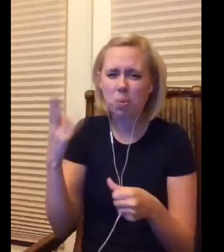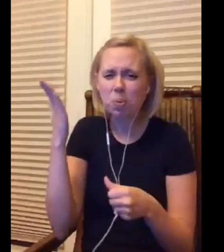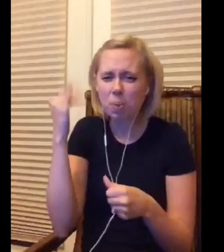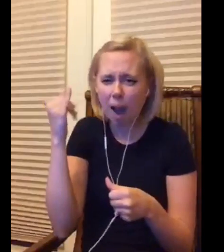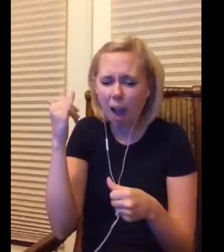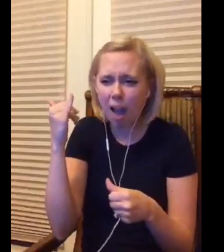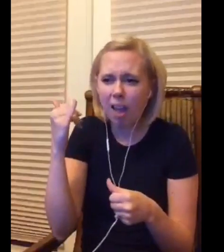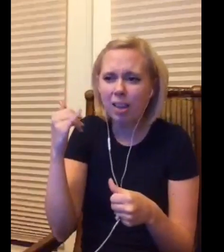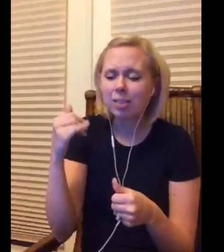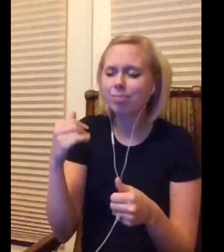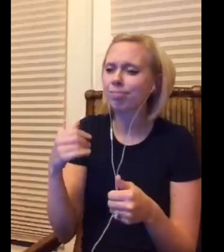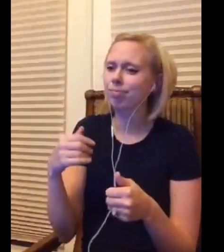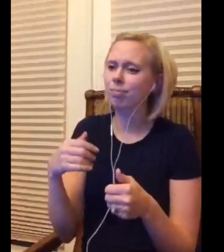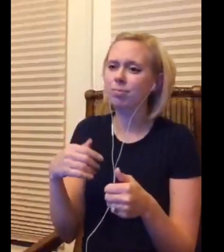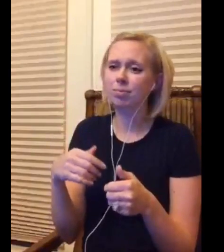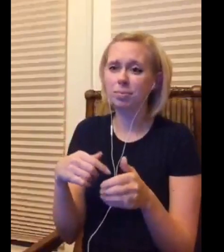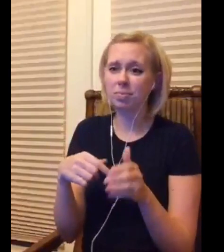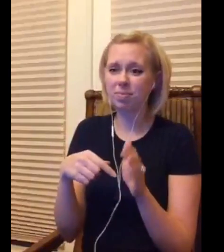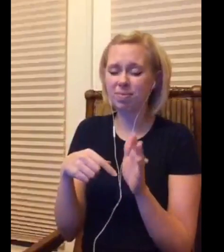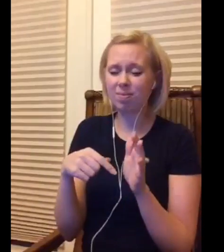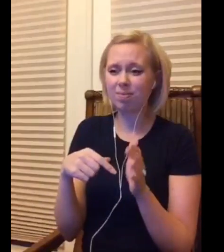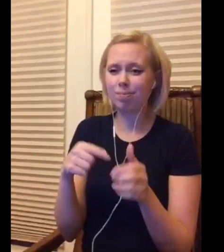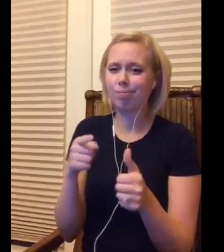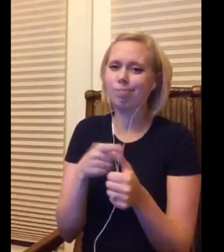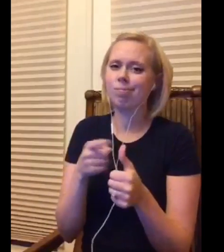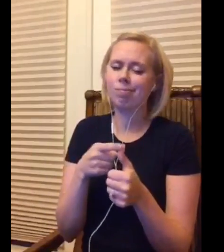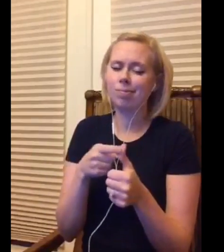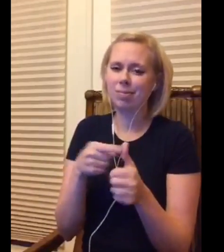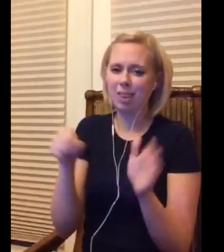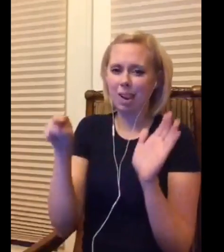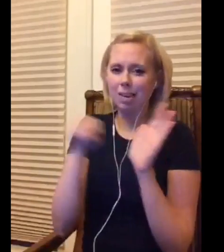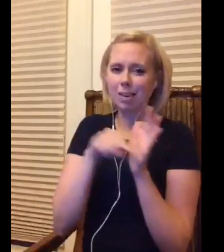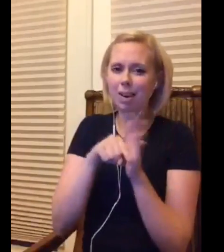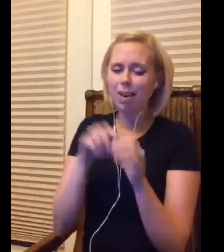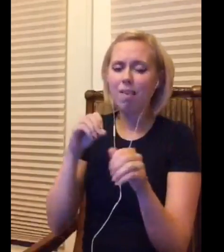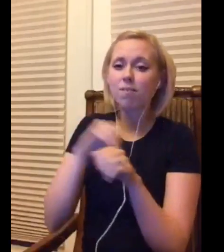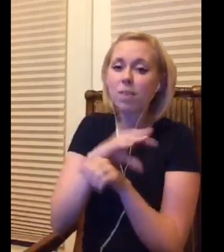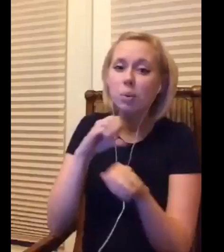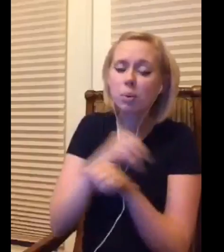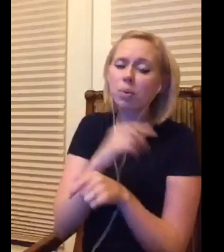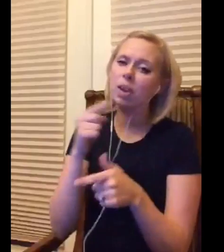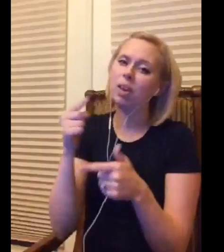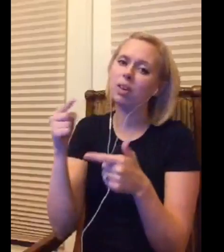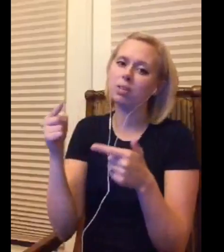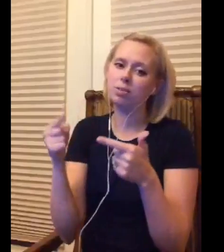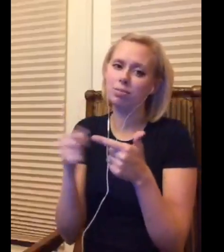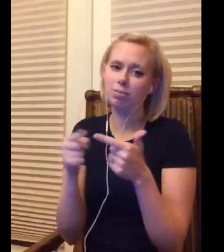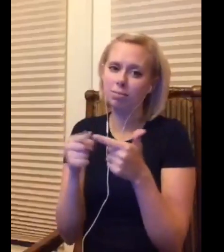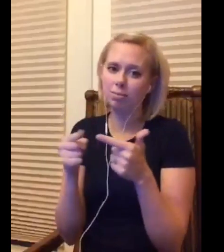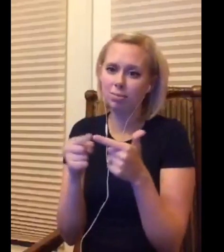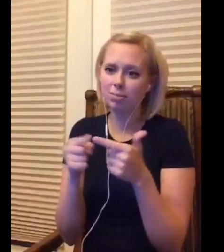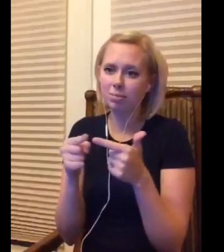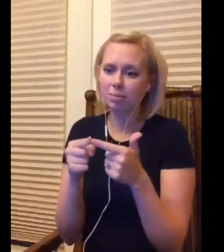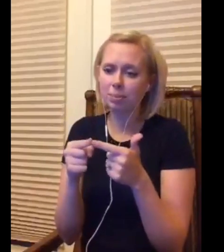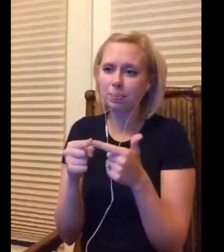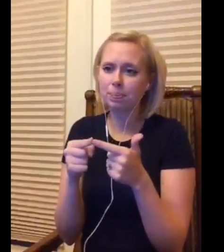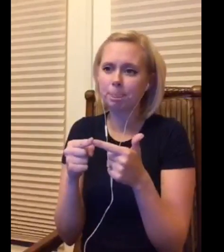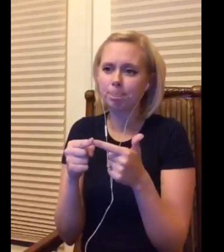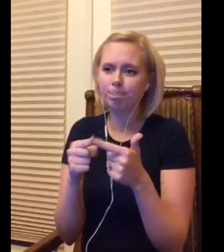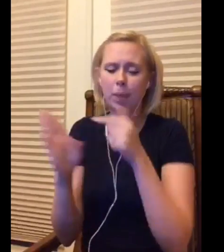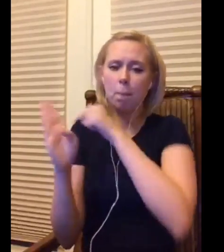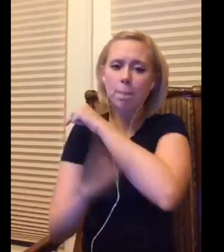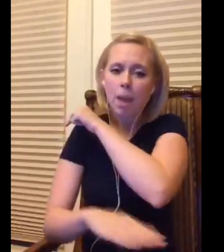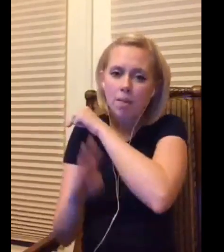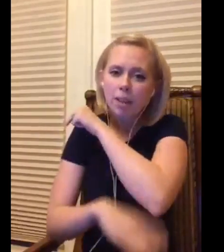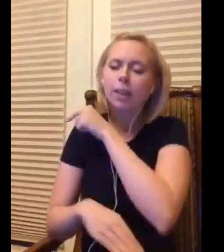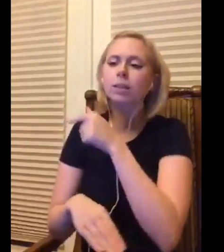negative peer influences. We know why. But one of the things that we never discuss, or we rarely discuss,